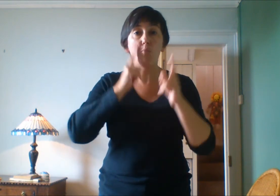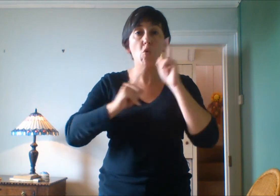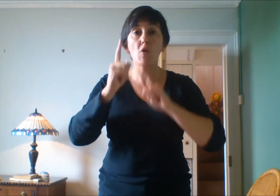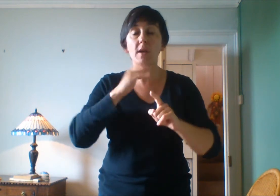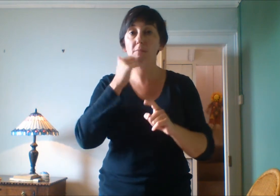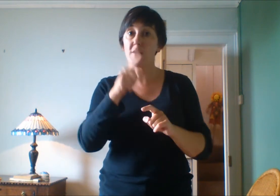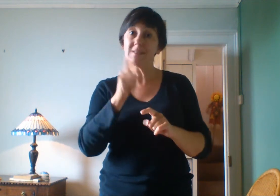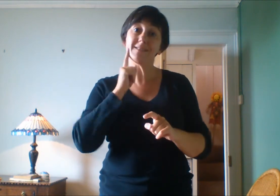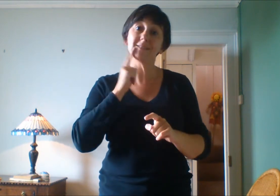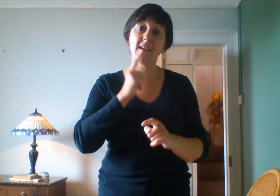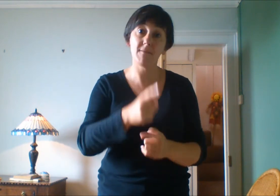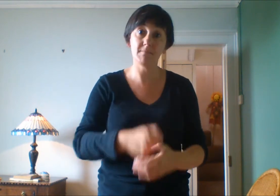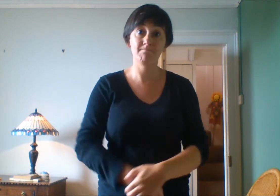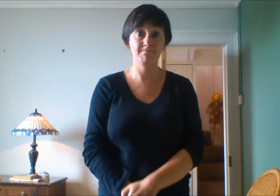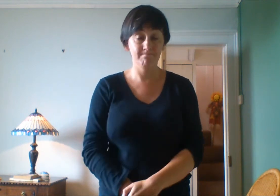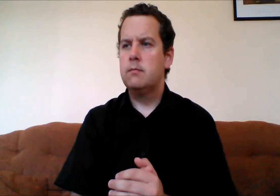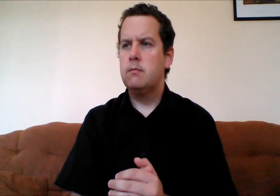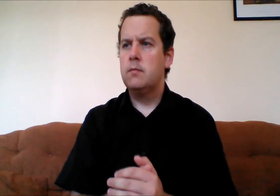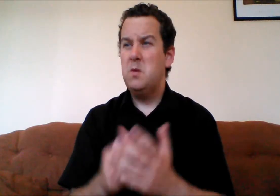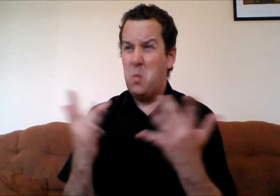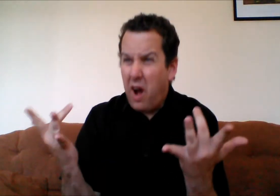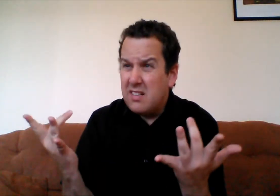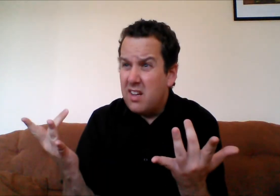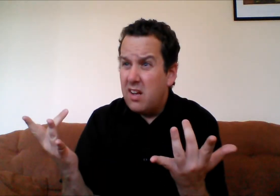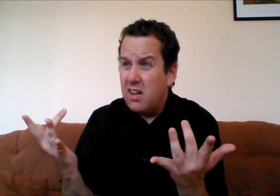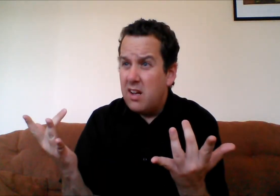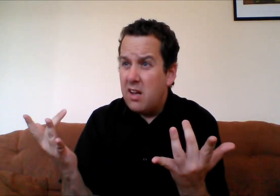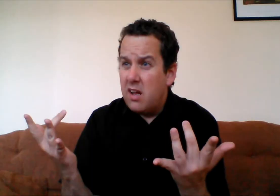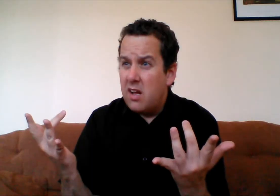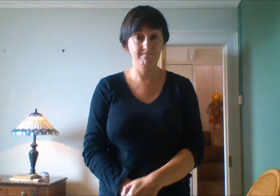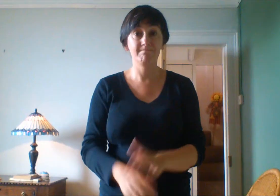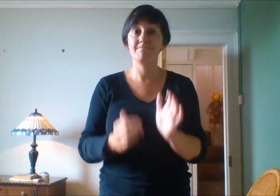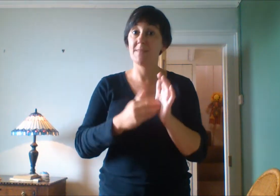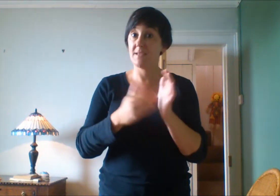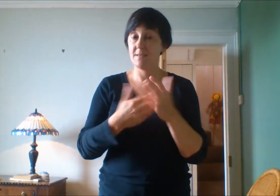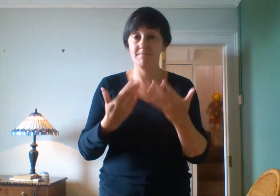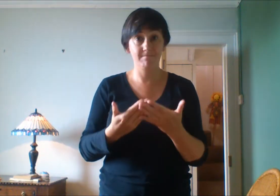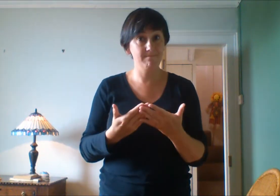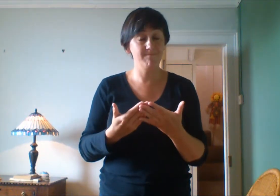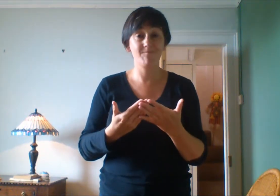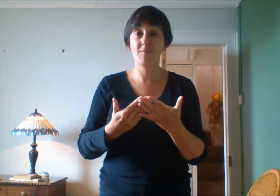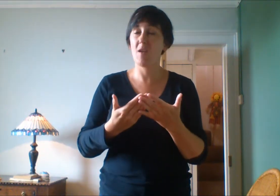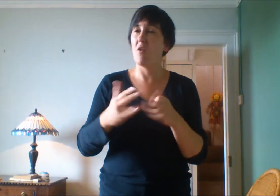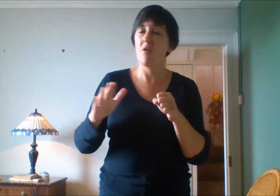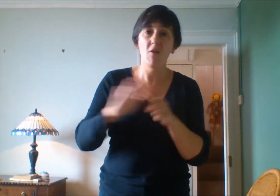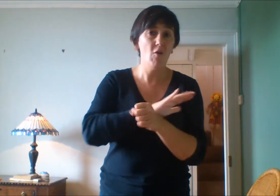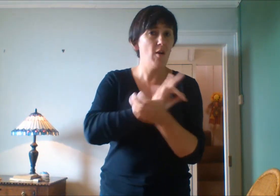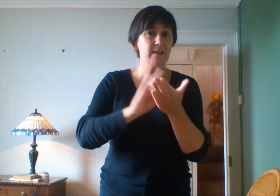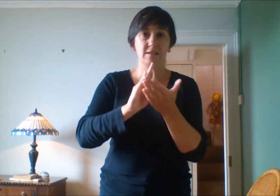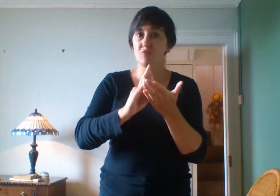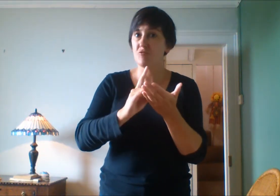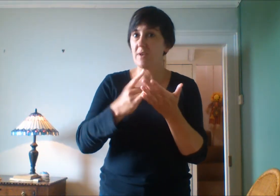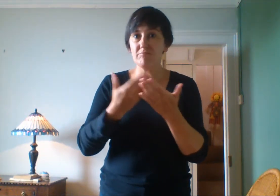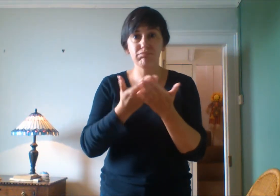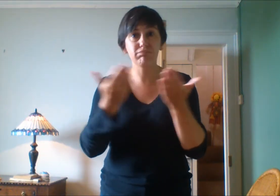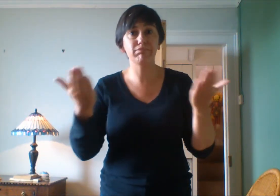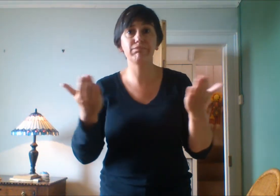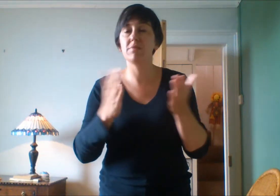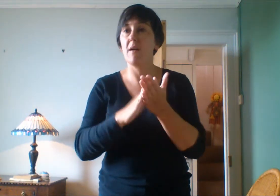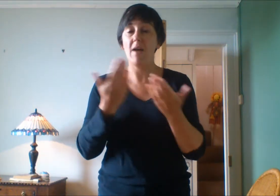deaf. What? Yes. What? Yes. And yeah, and you know, there's a whole history there of how we've treated